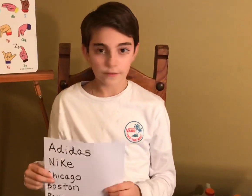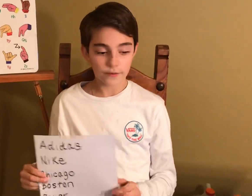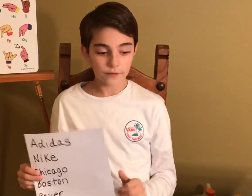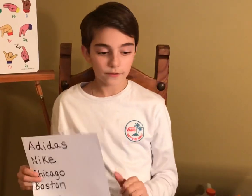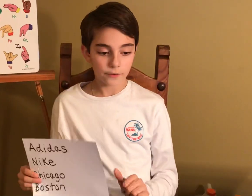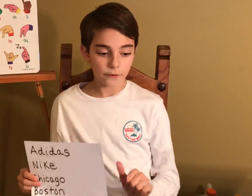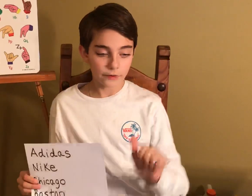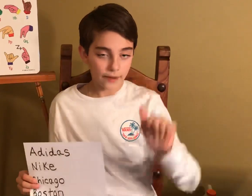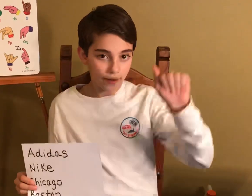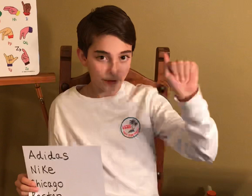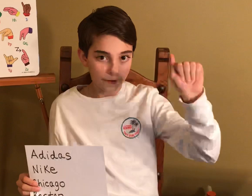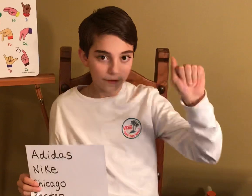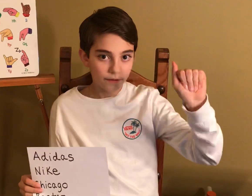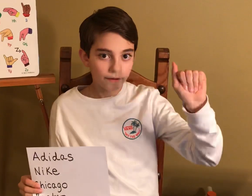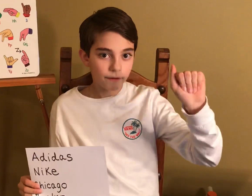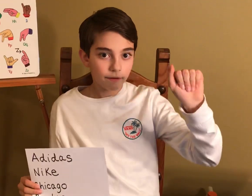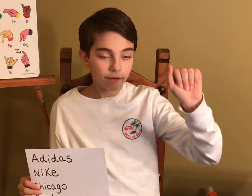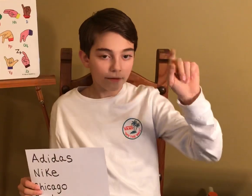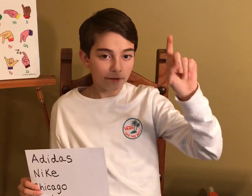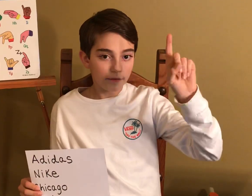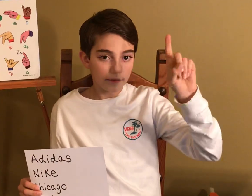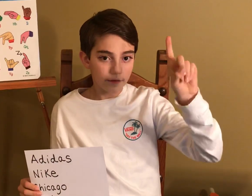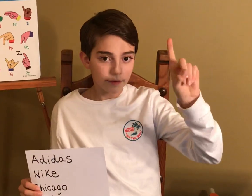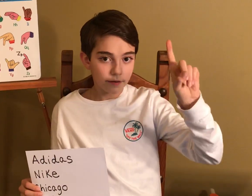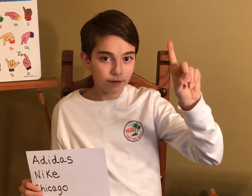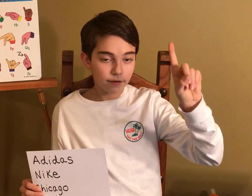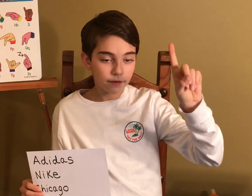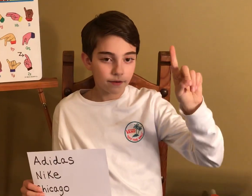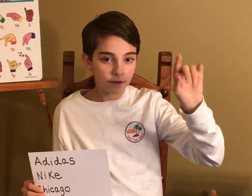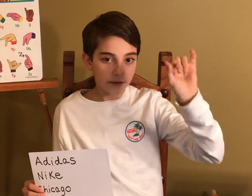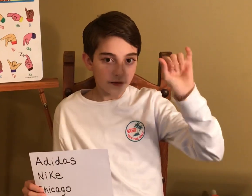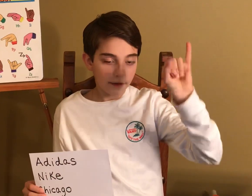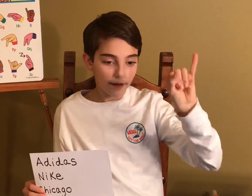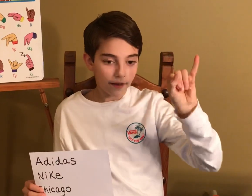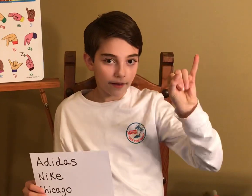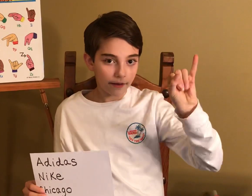me. So A, D, I,